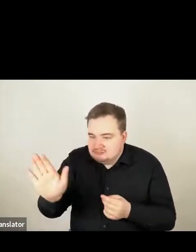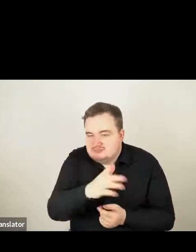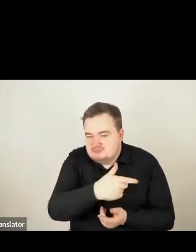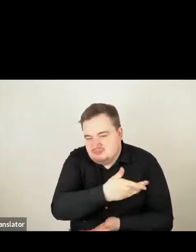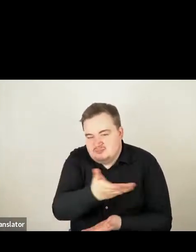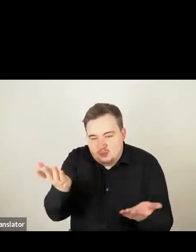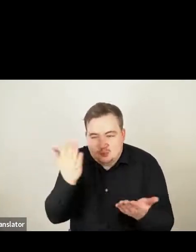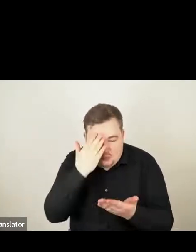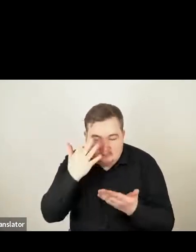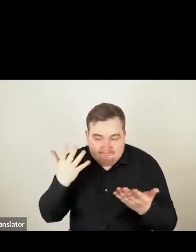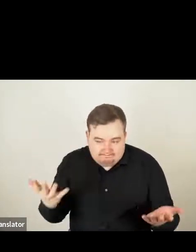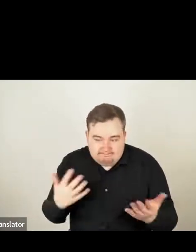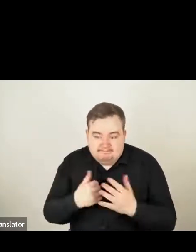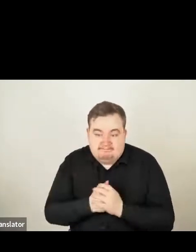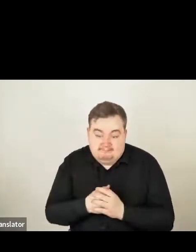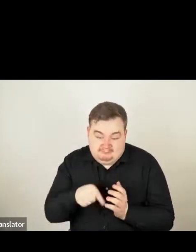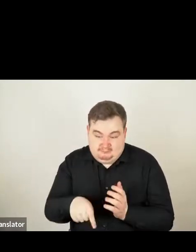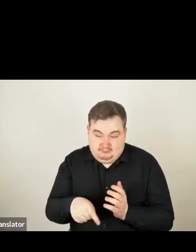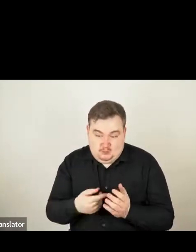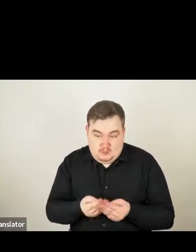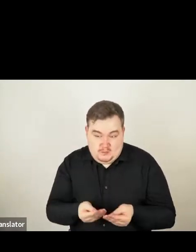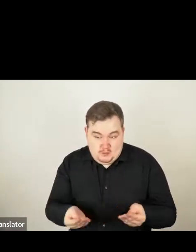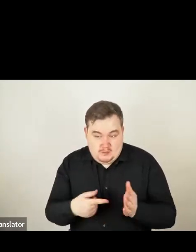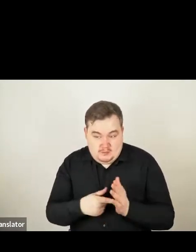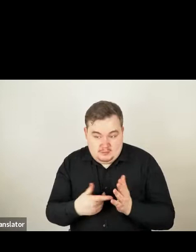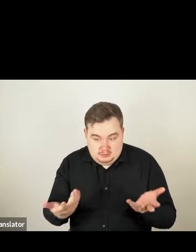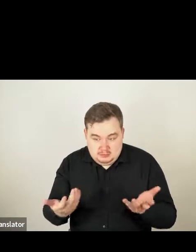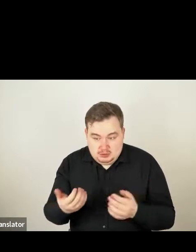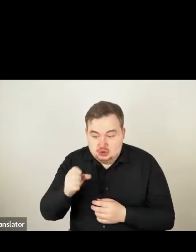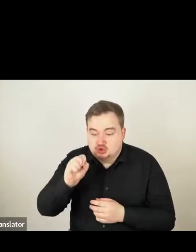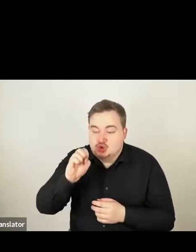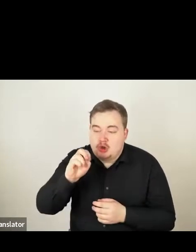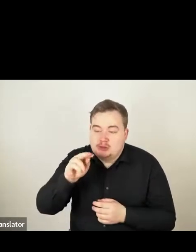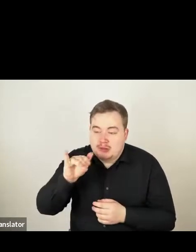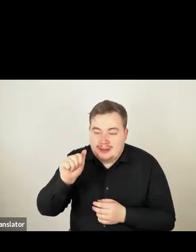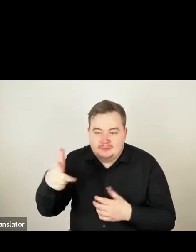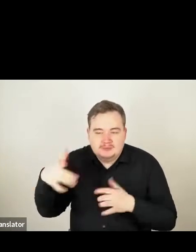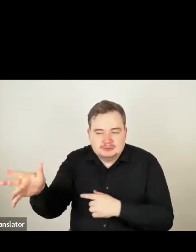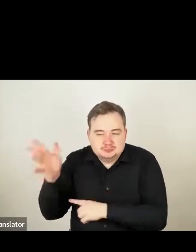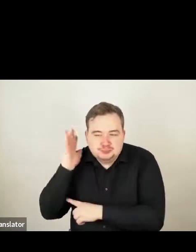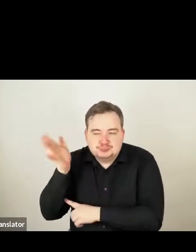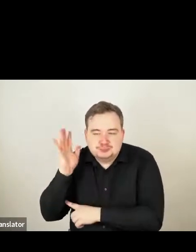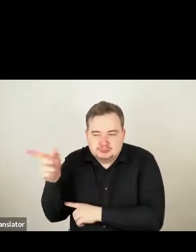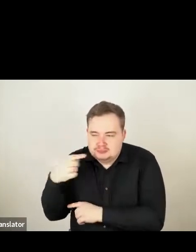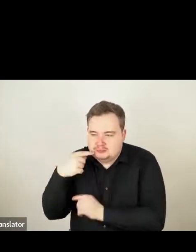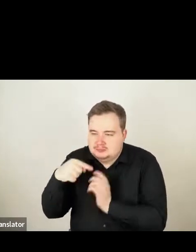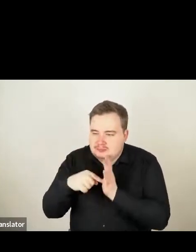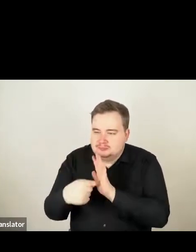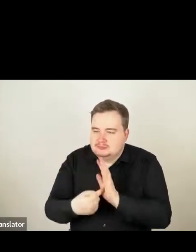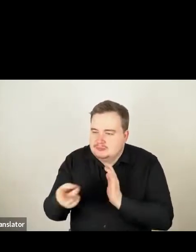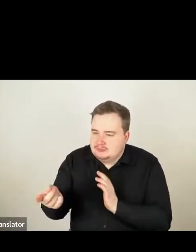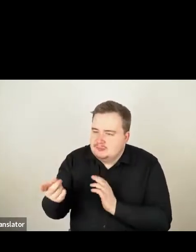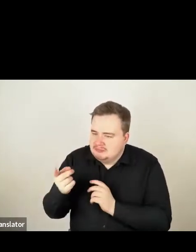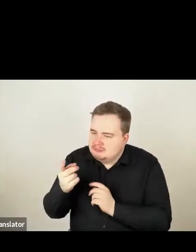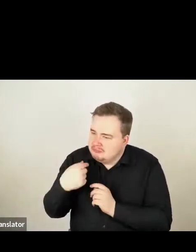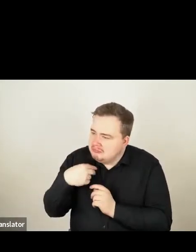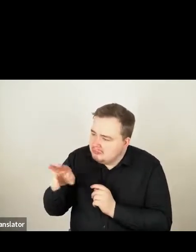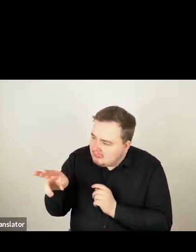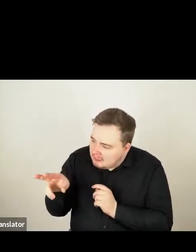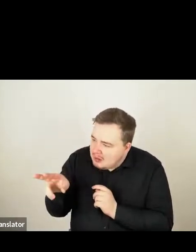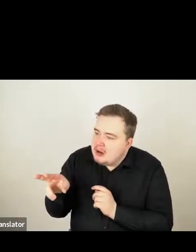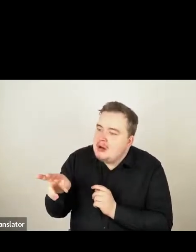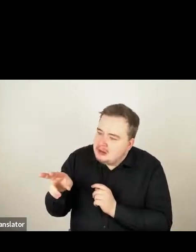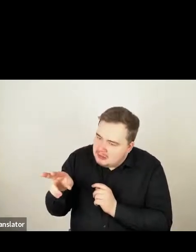document that Sonia has led on, they authored, I think there are now even